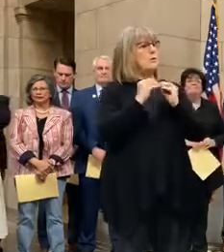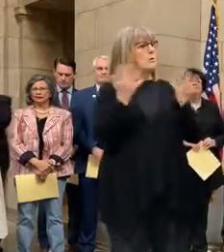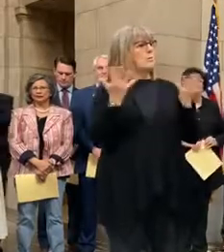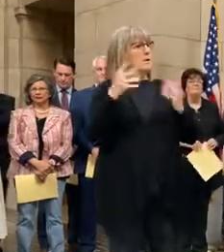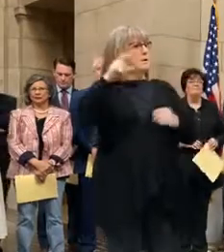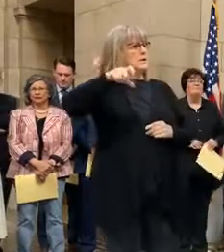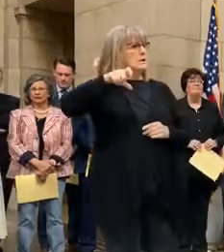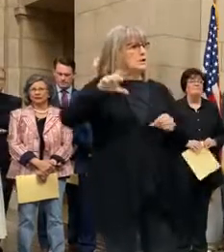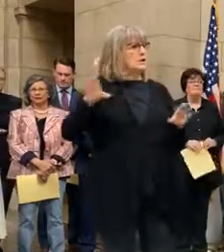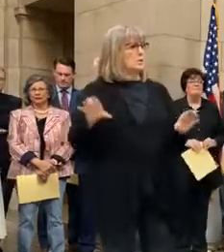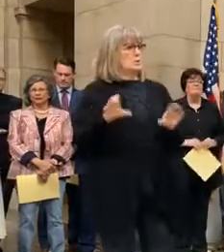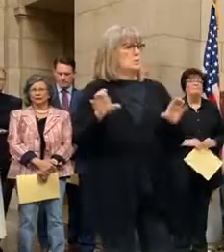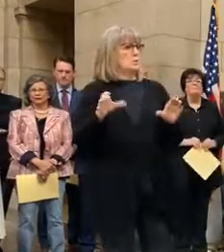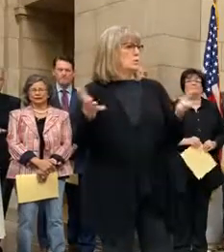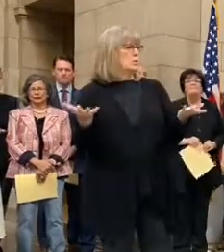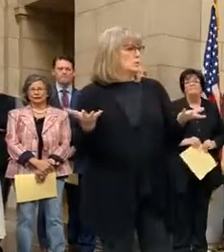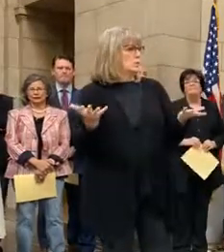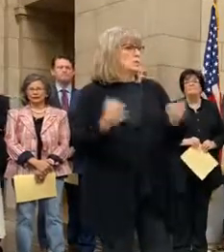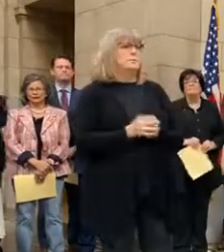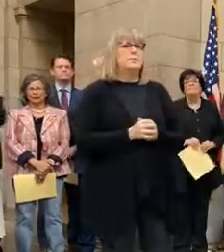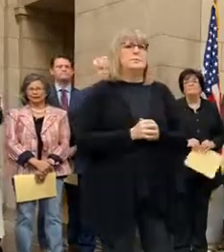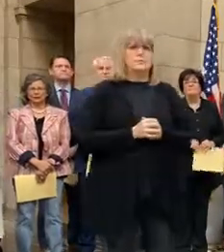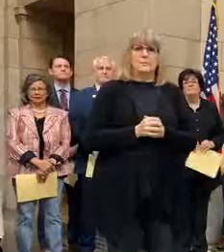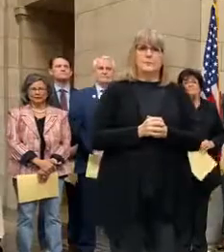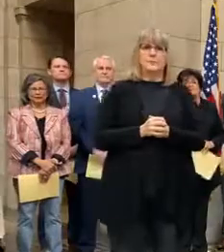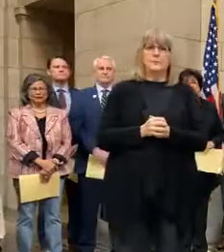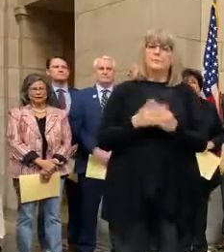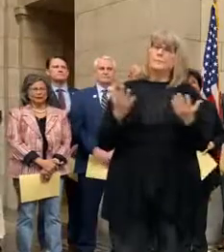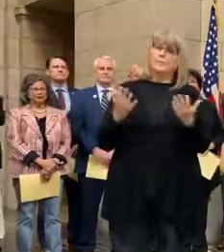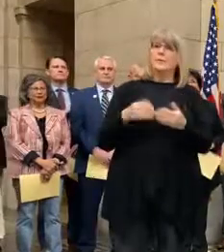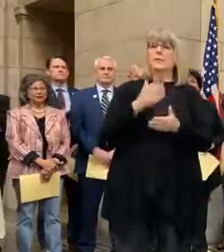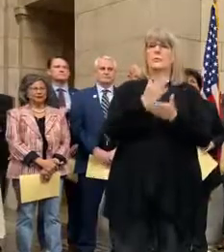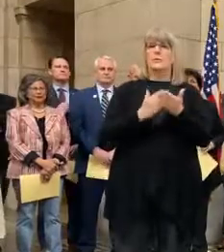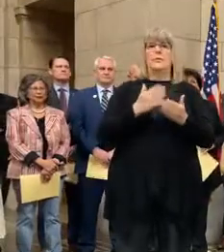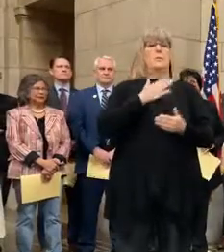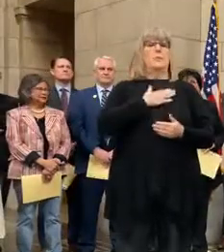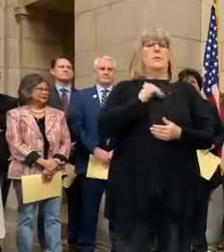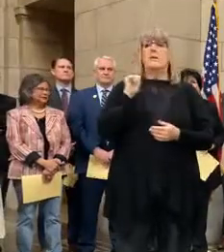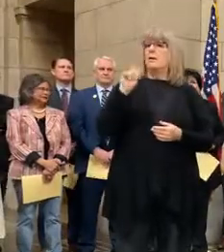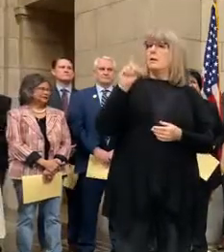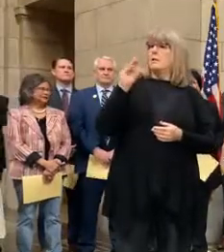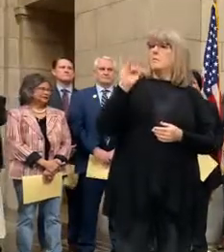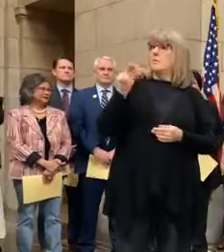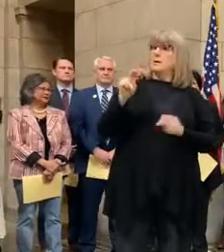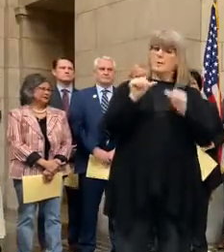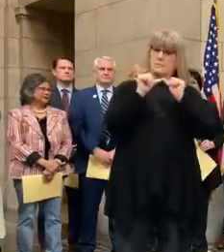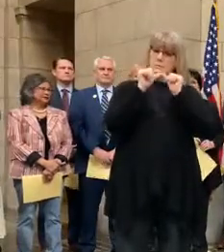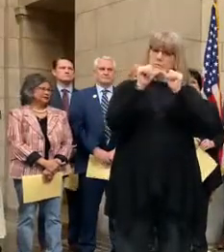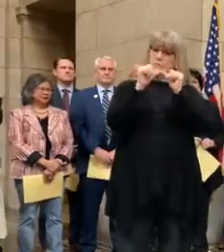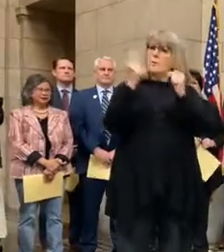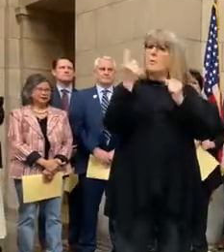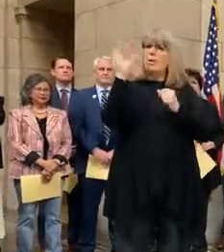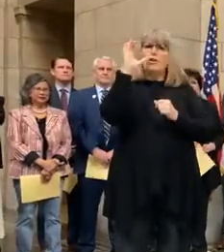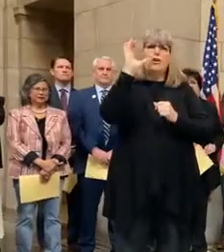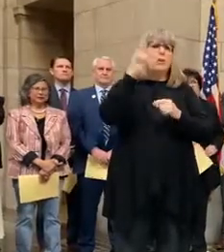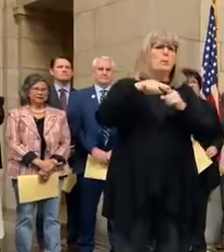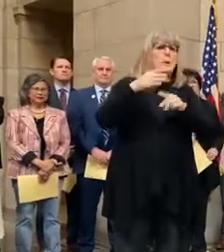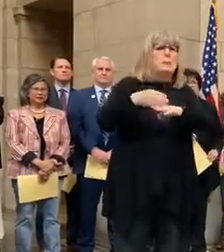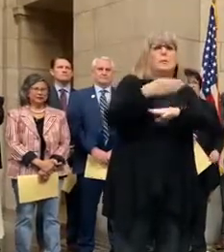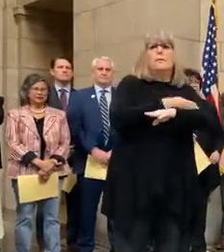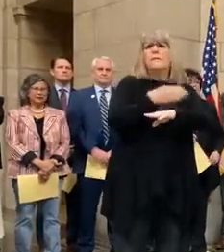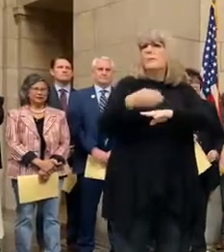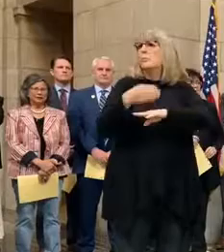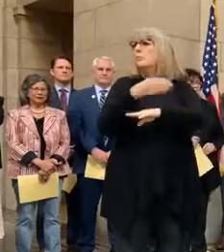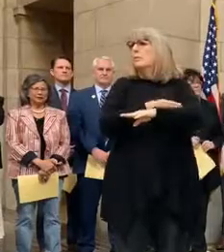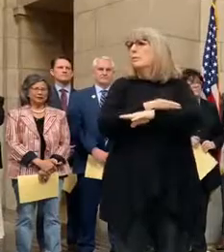the question was from Martha, this is not the end, what more needs to be done? Look, part of my administration has always been about continuous improvement, looking for ways that we